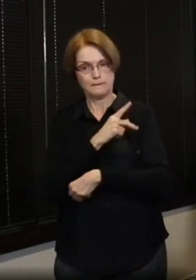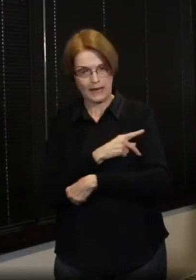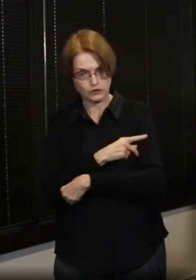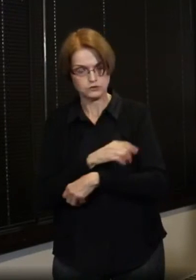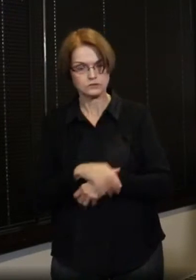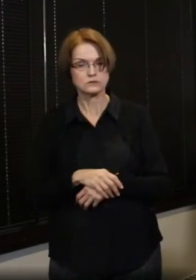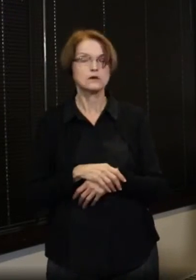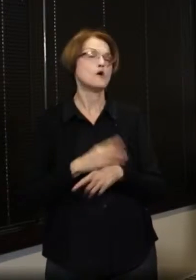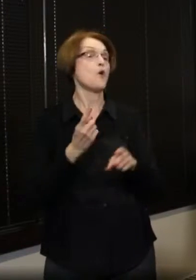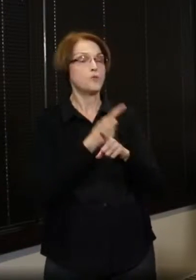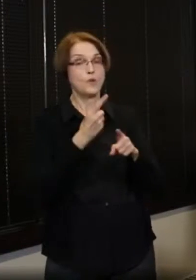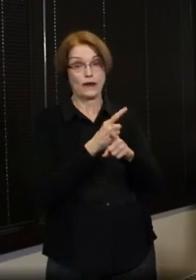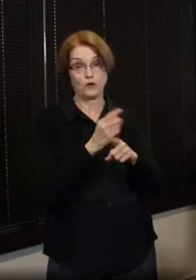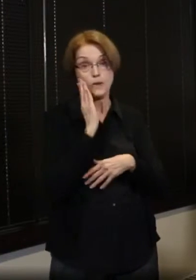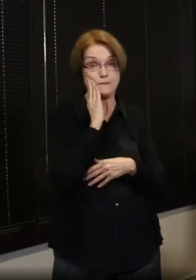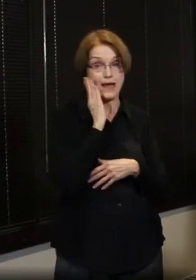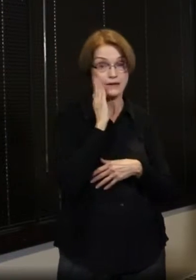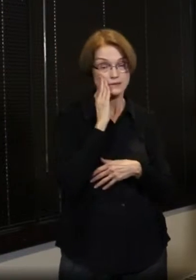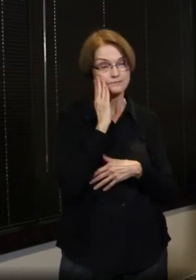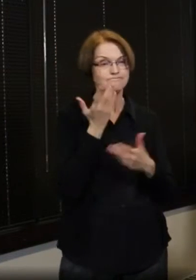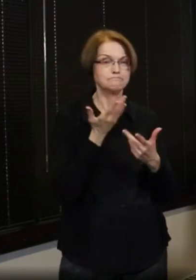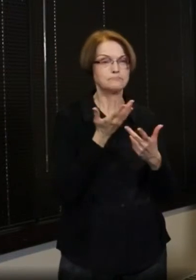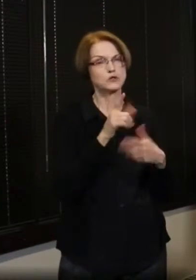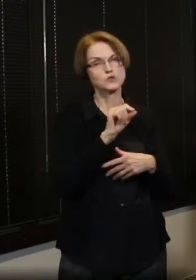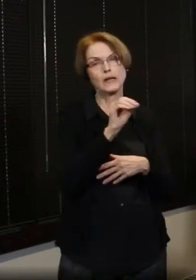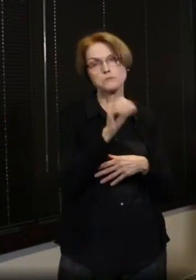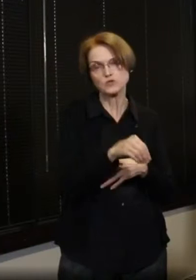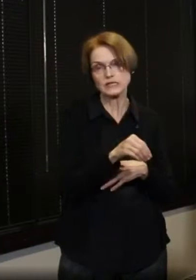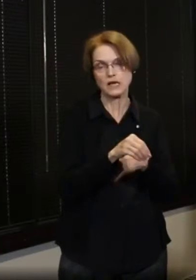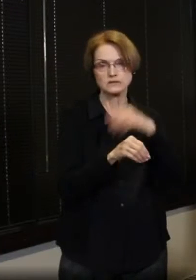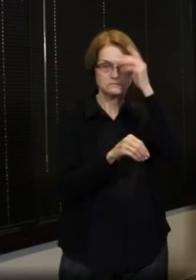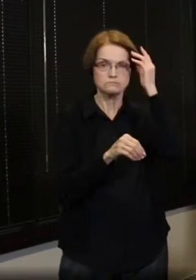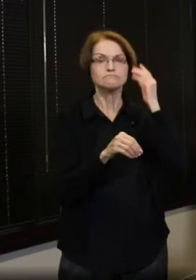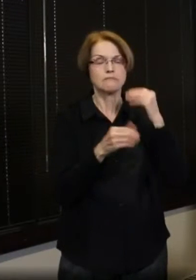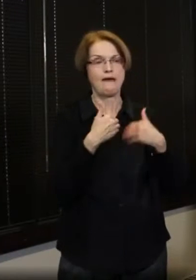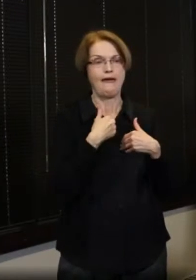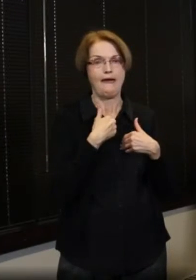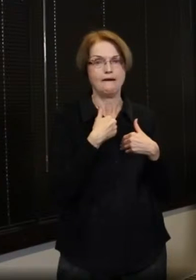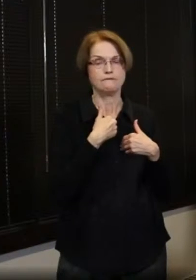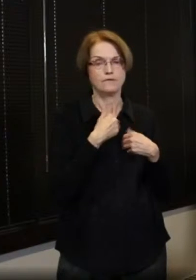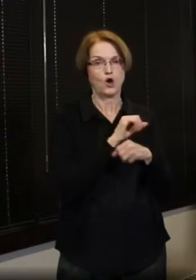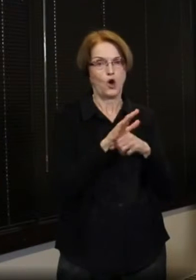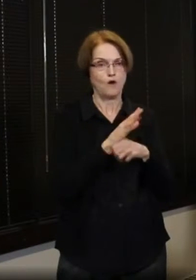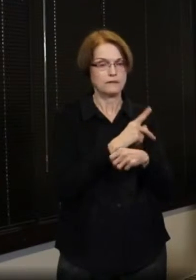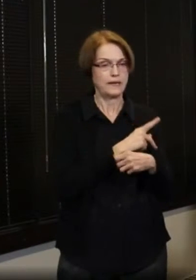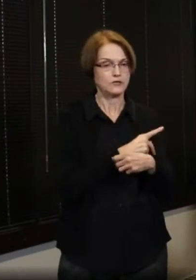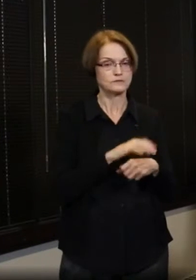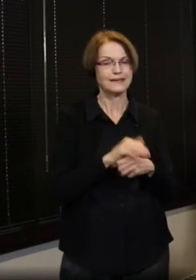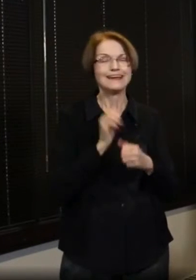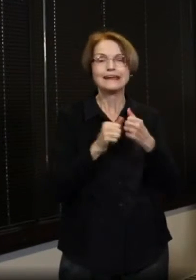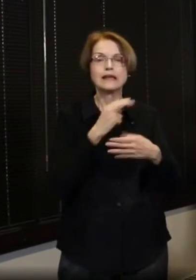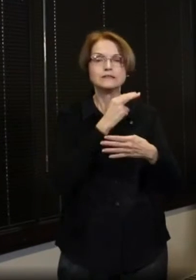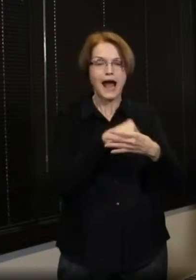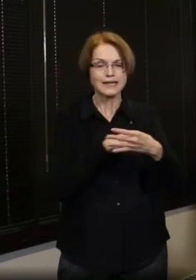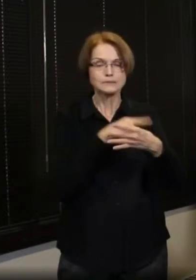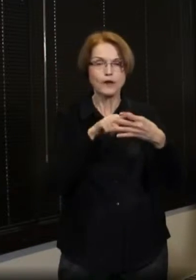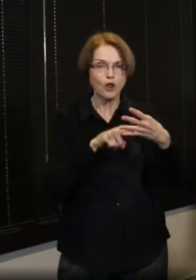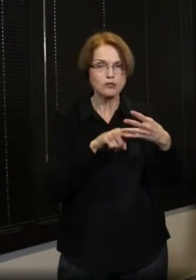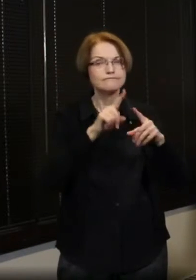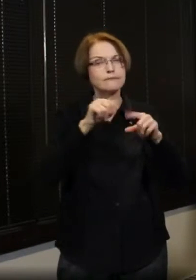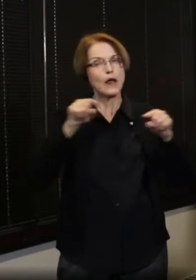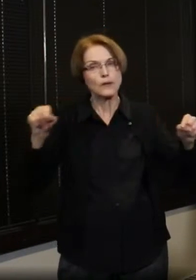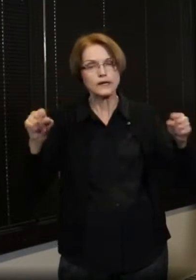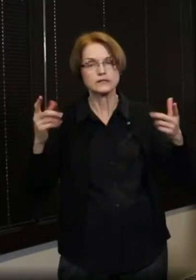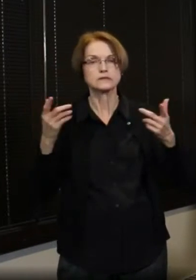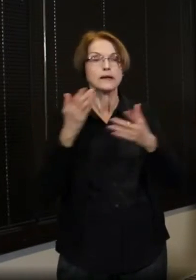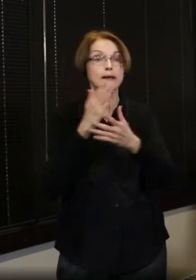20% for our regular hospital beds. Now that varies from system to system and hospital to hospital, so